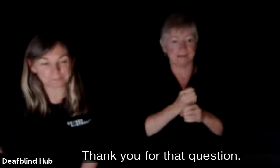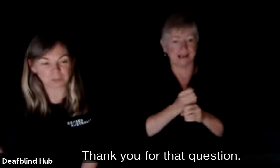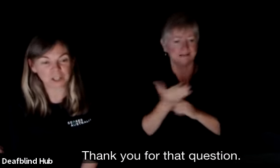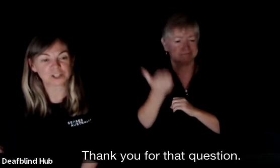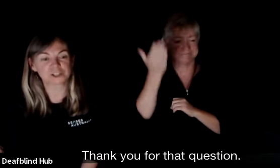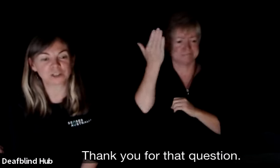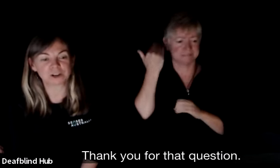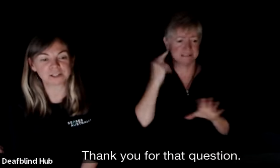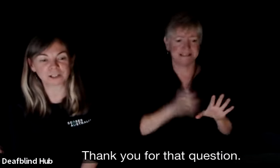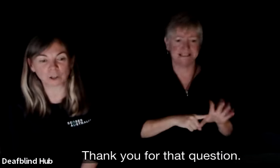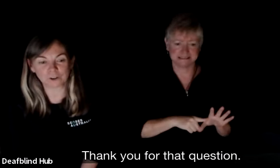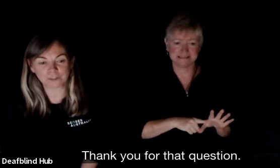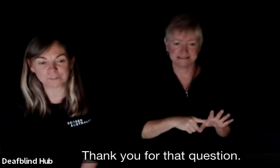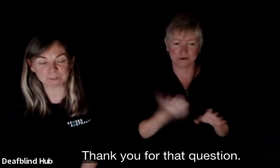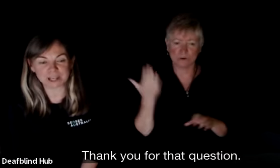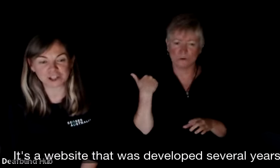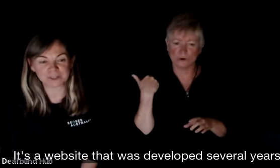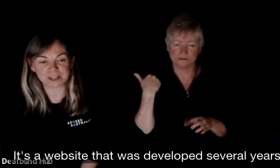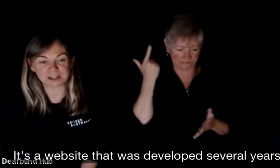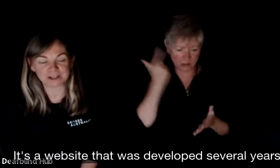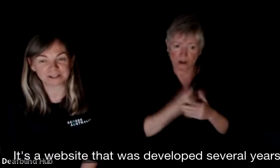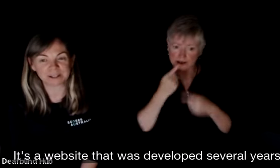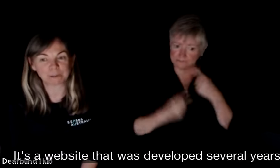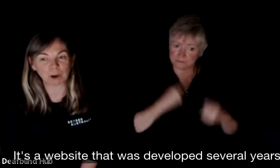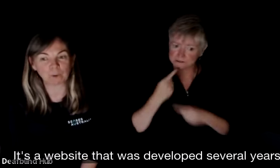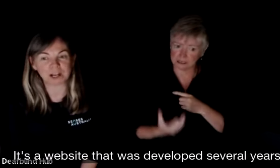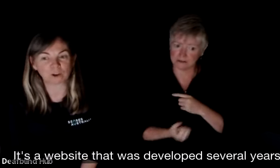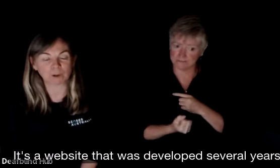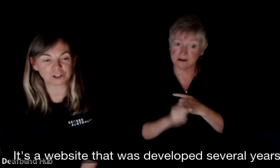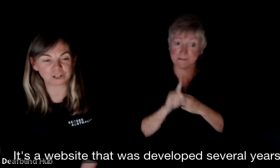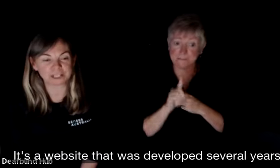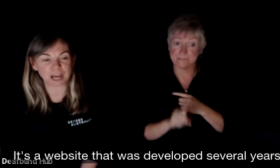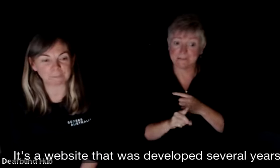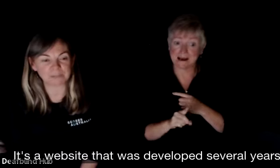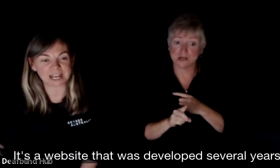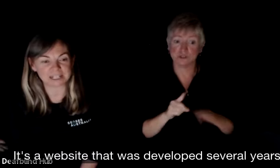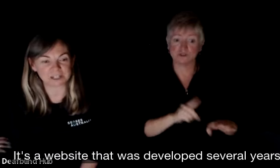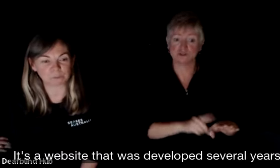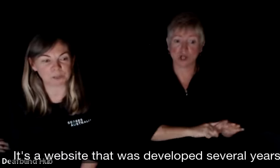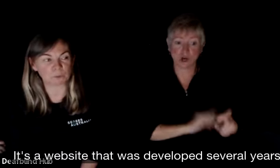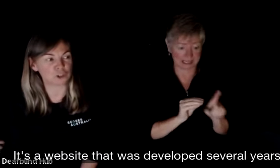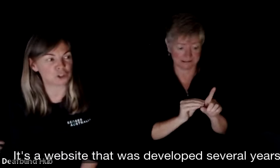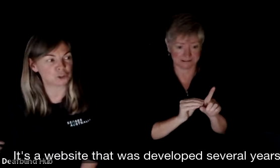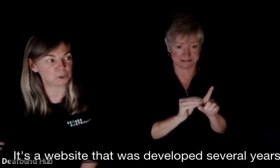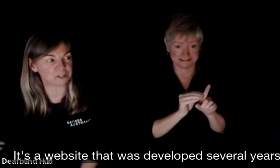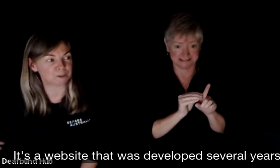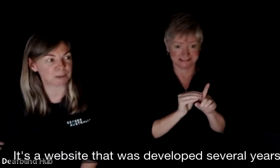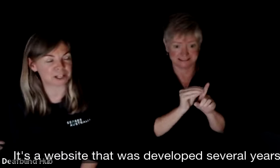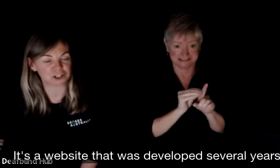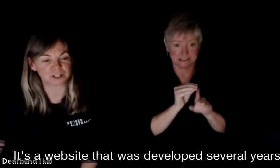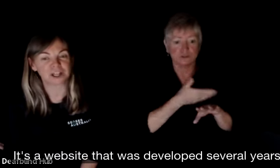ago. So there is a lot of information there, but we are gradually updating it with more